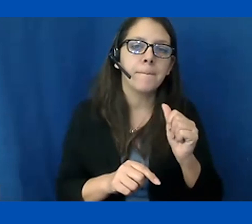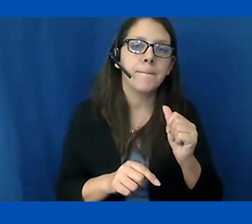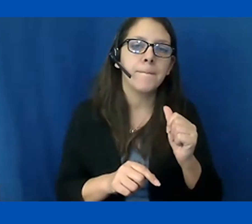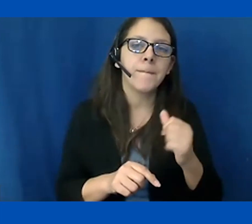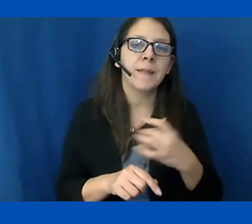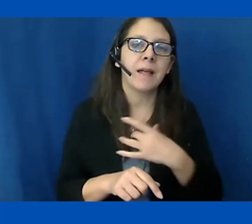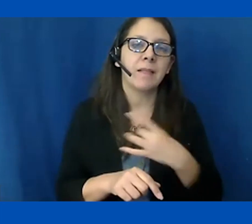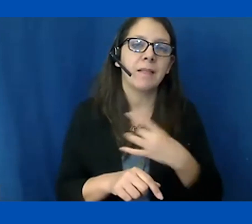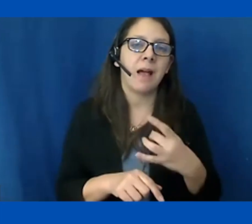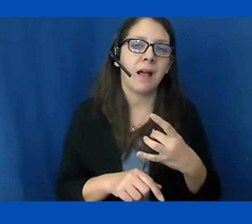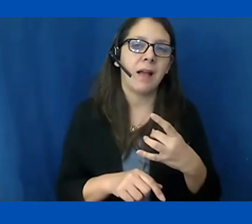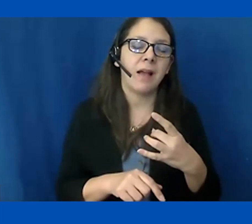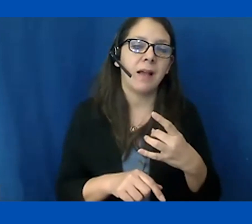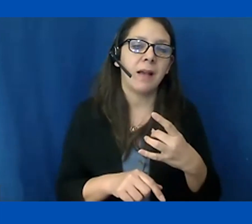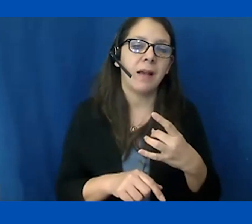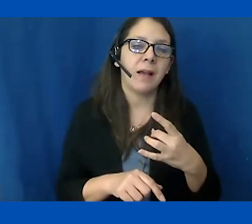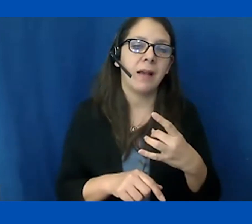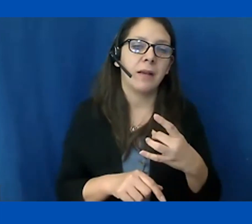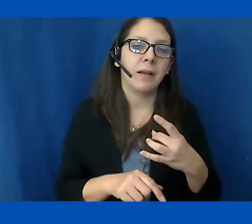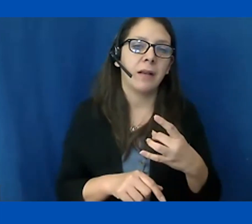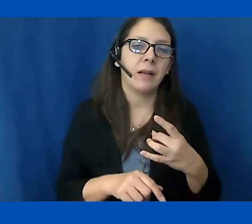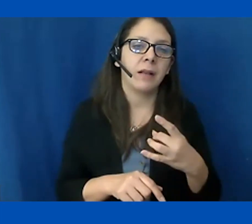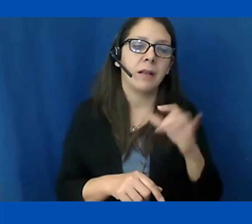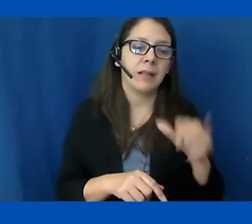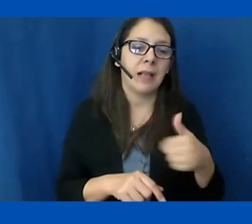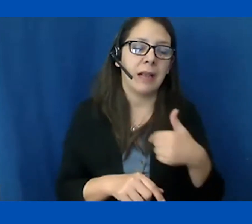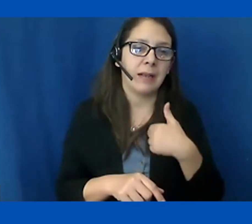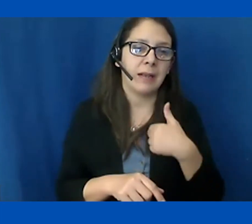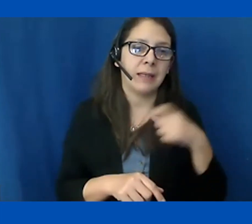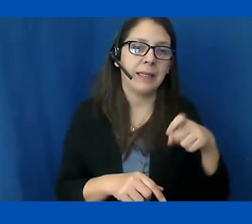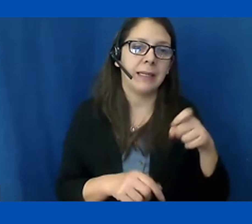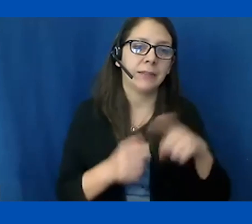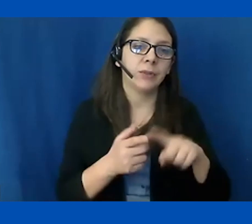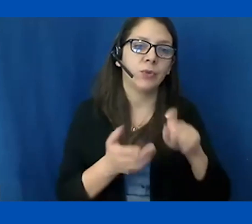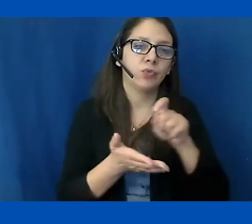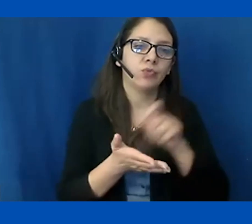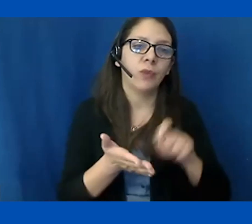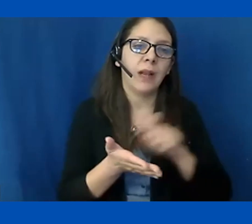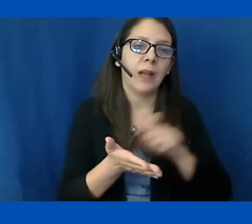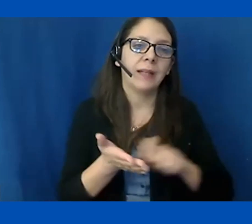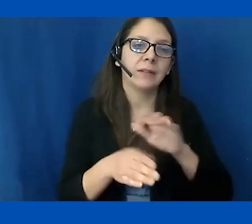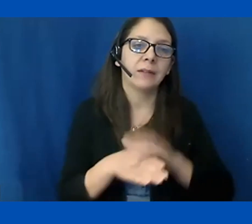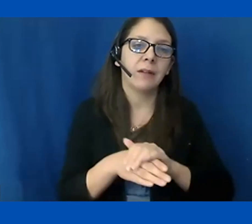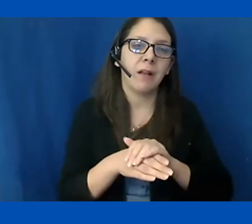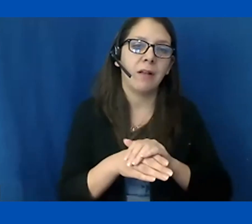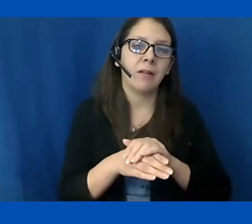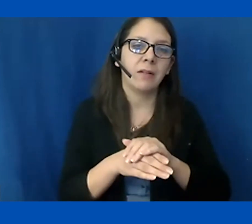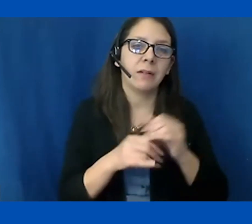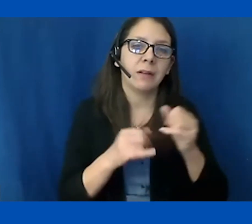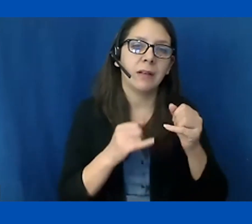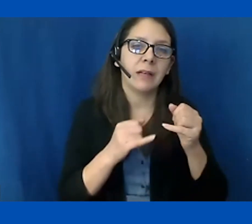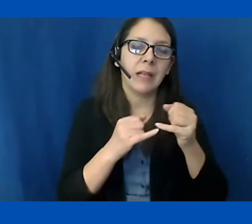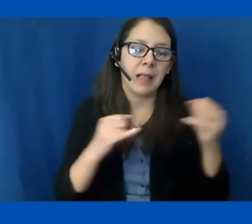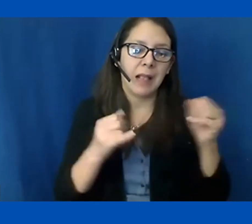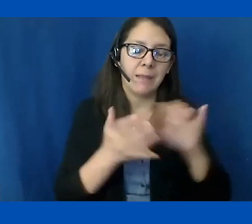write in the paper, on bold line paper, which makes everything 10 times